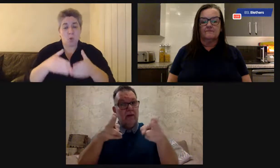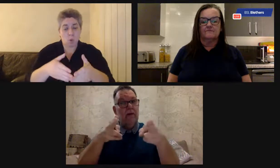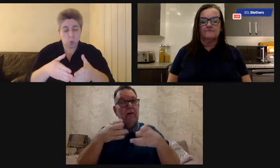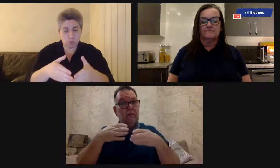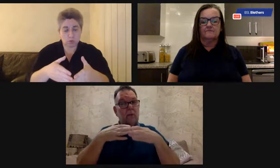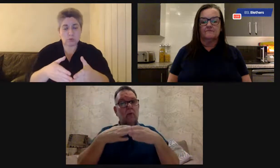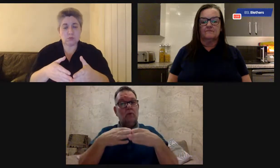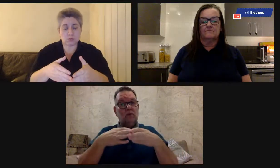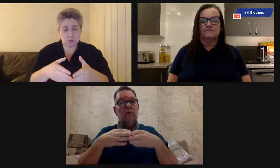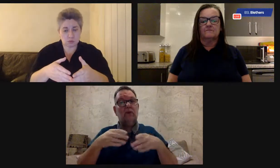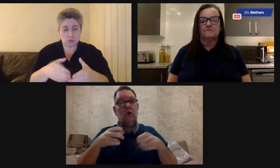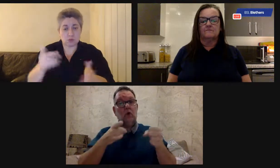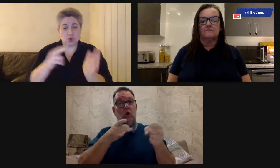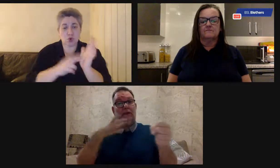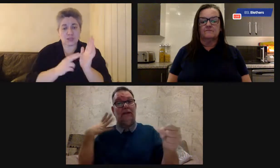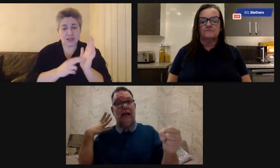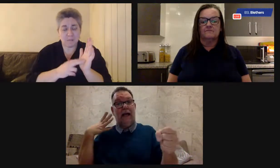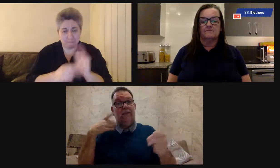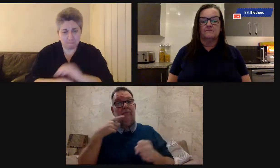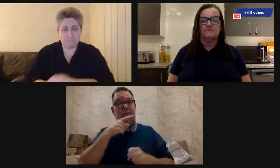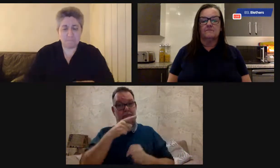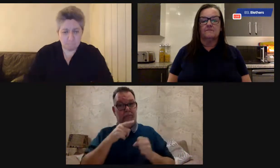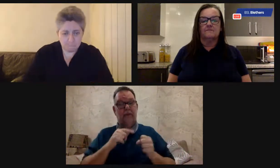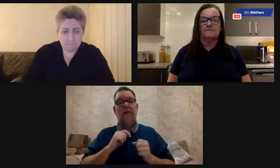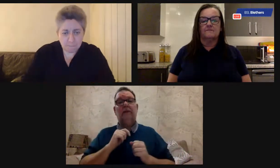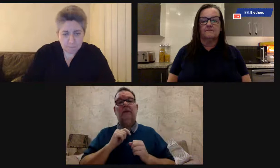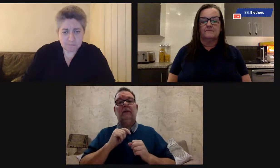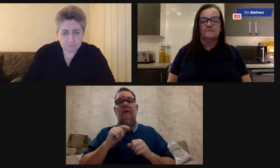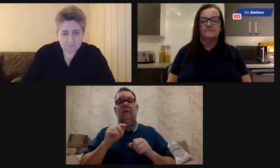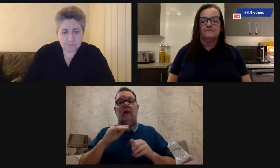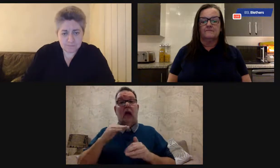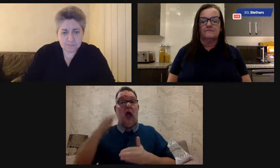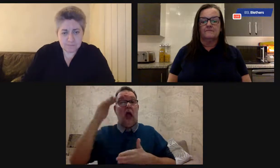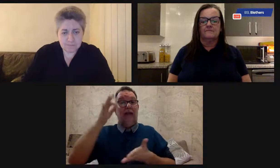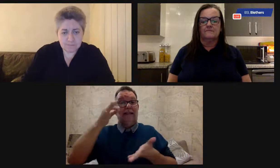on a river cruise in Nottingham.